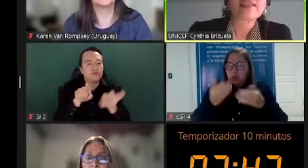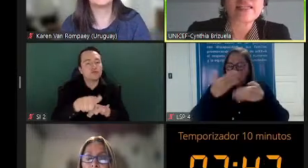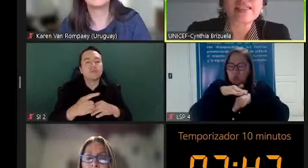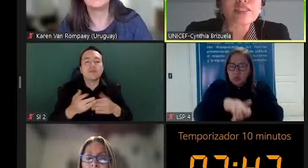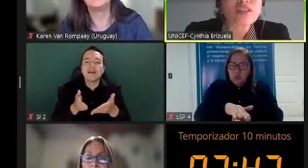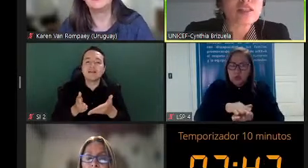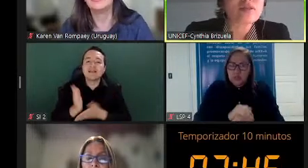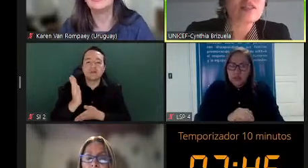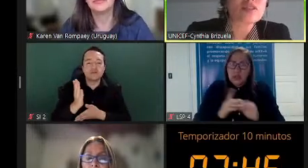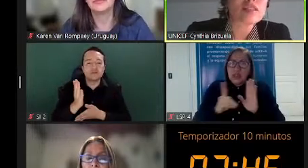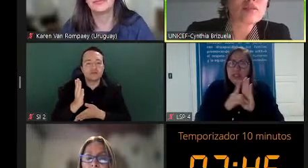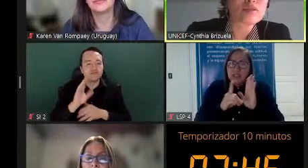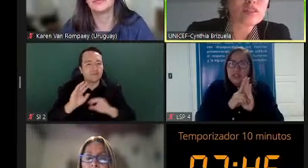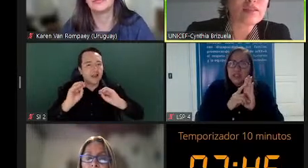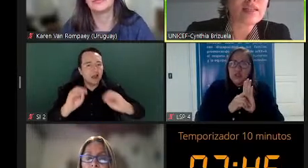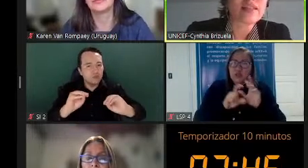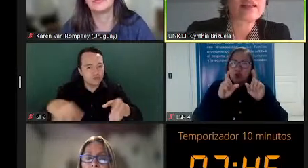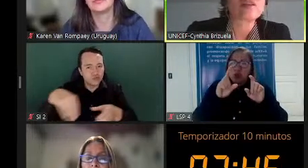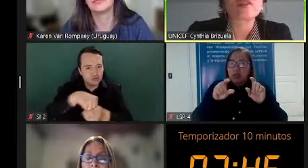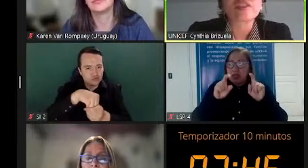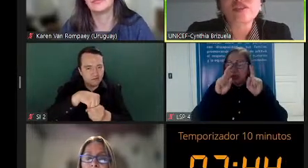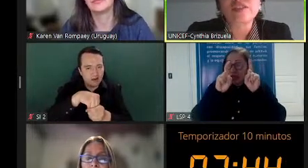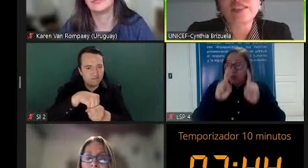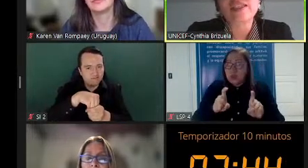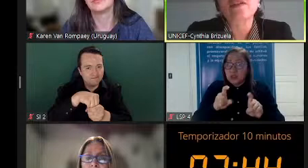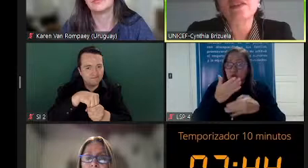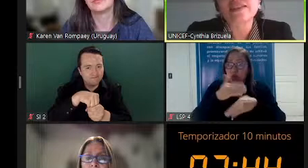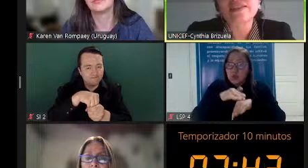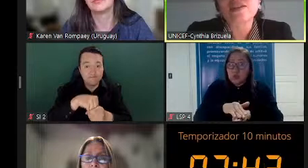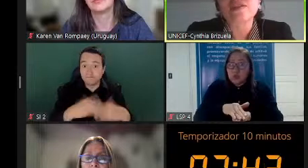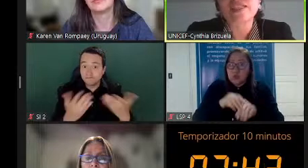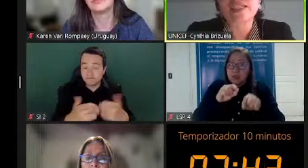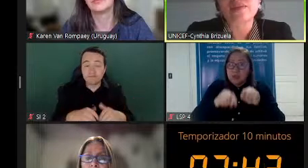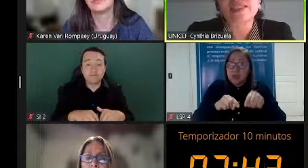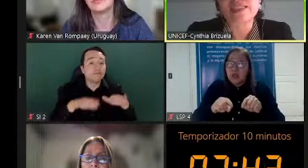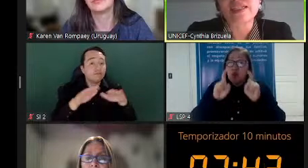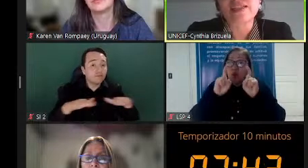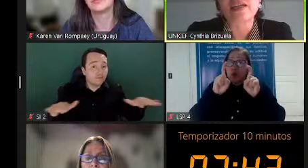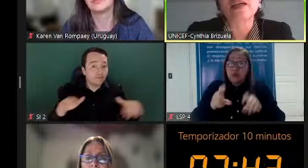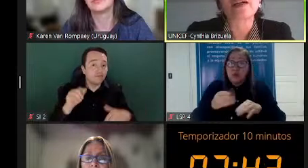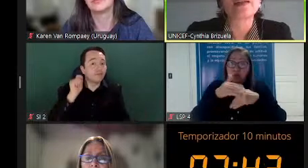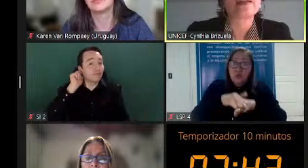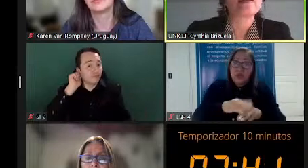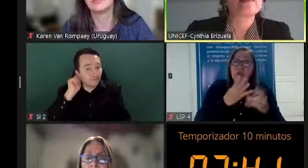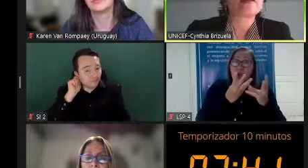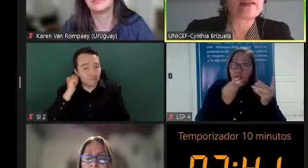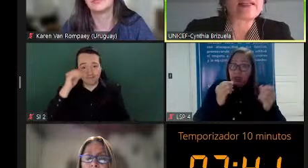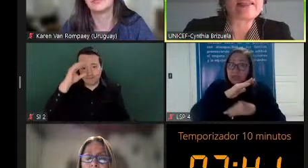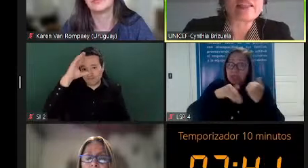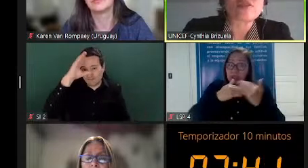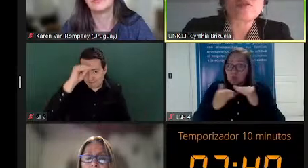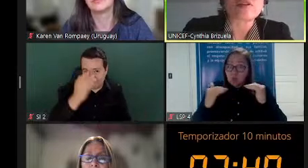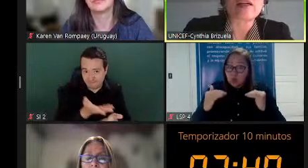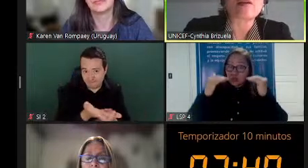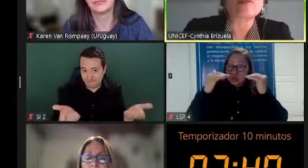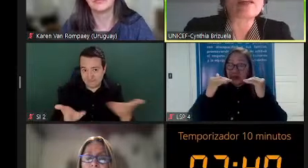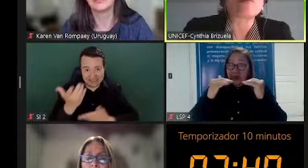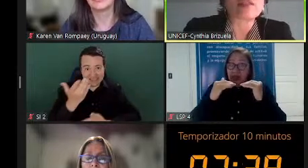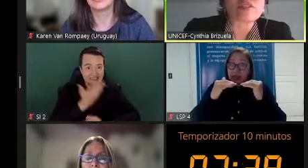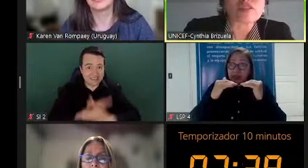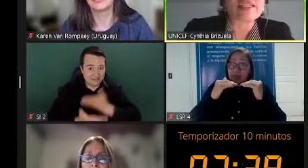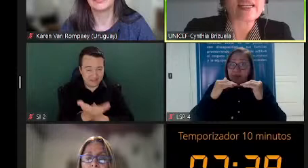is regarding the right to inclusive education the right to inclusive education of children and youths with